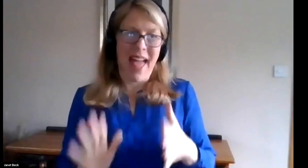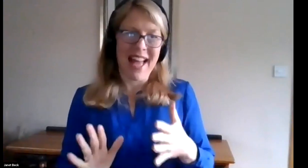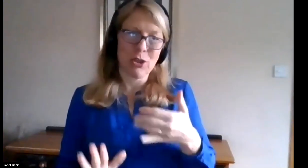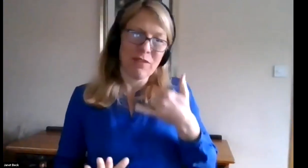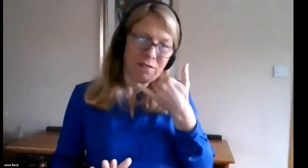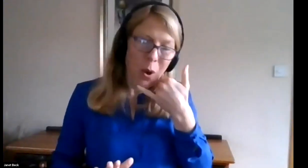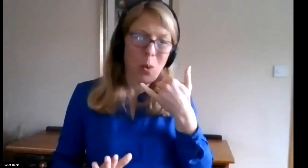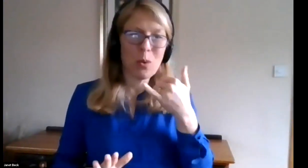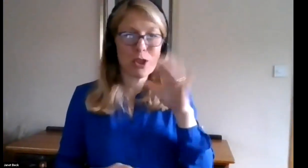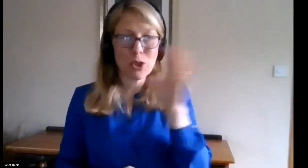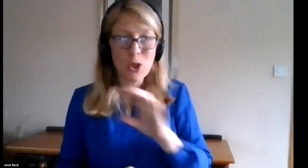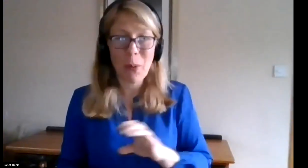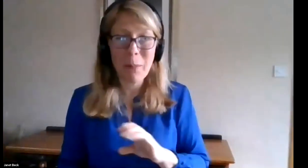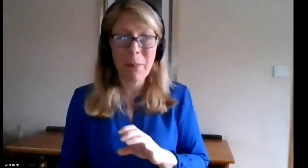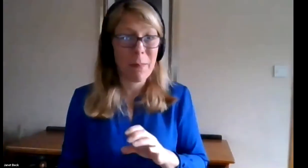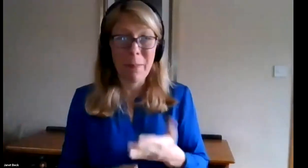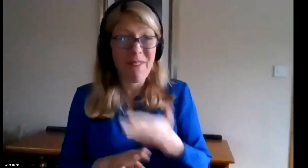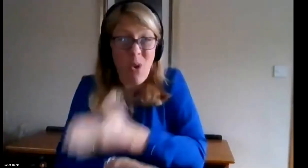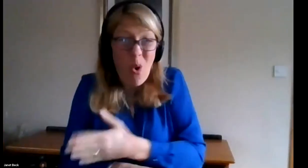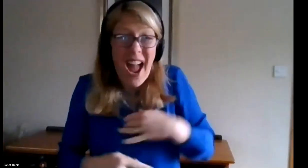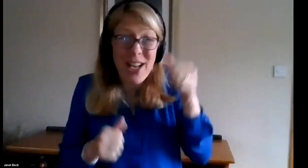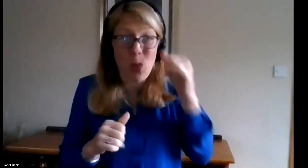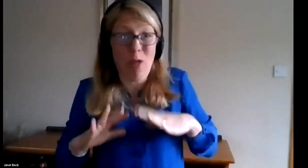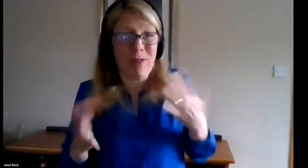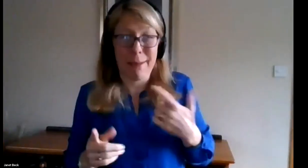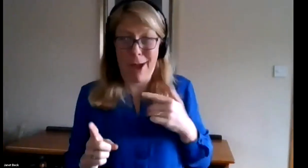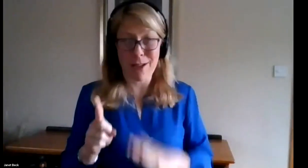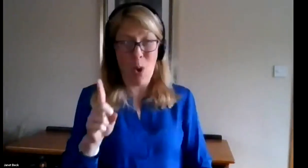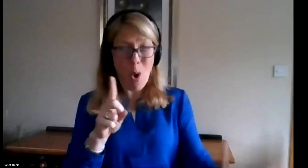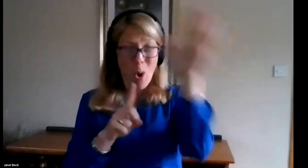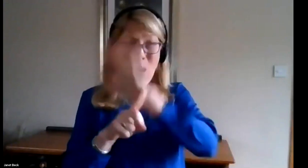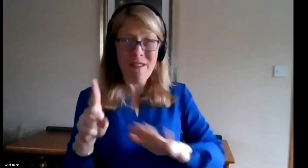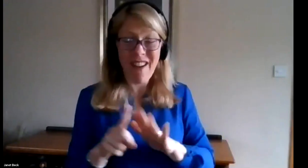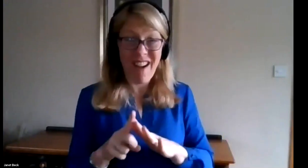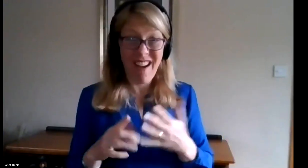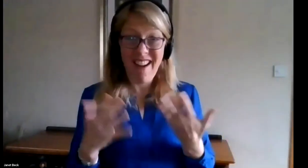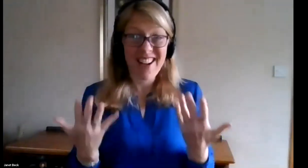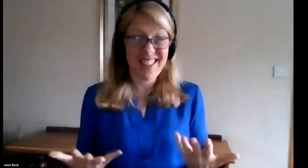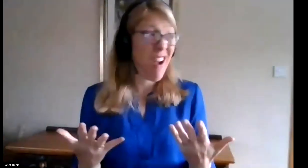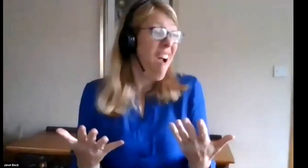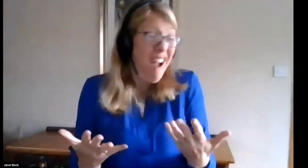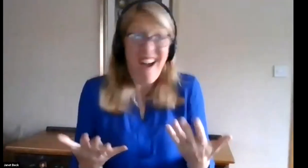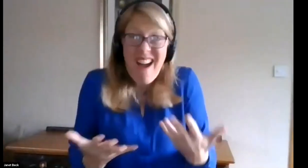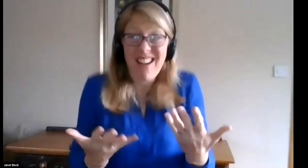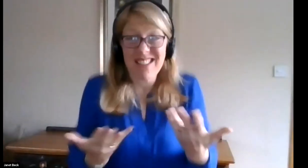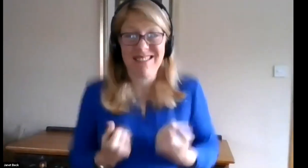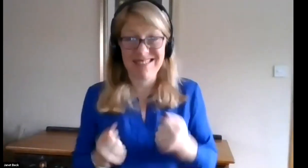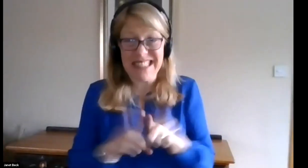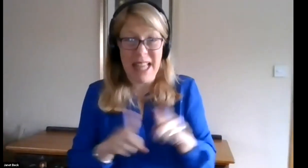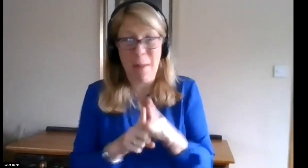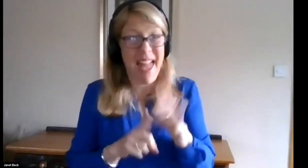Zoom. But now I just had to, interview everyone over Zoom or over the phone instead of meeting anyone in